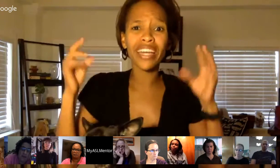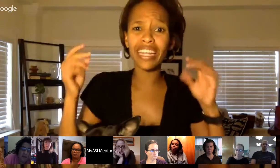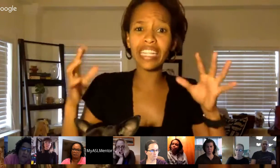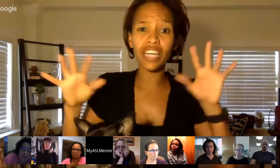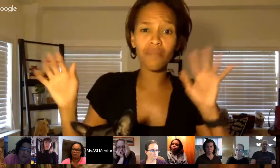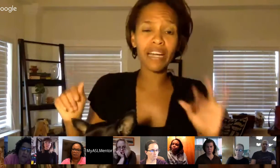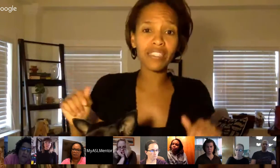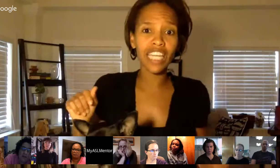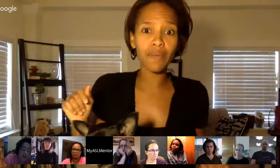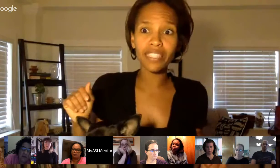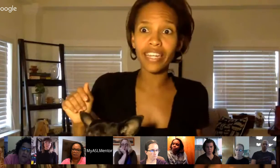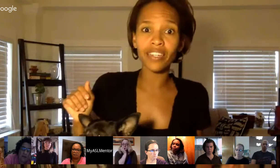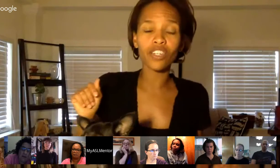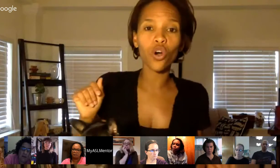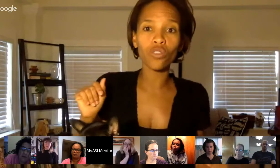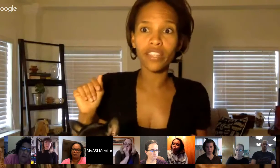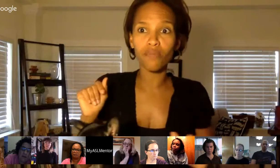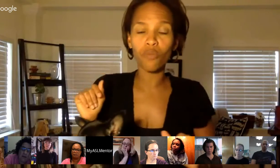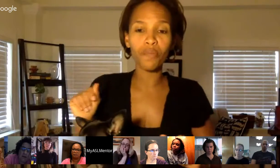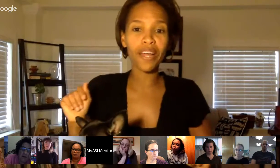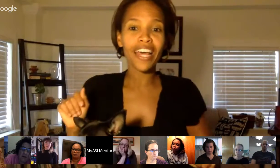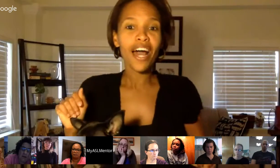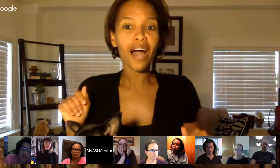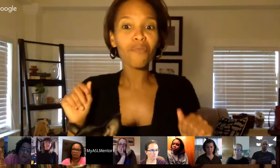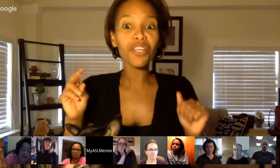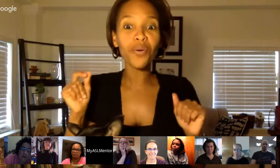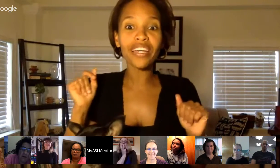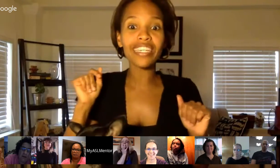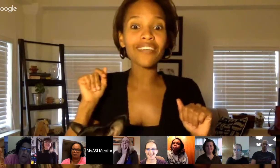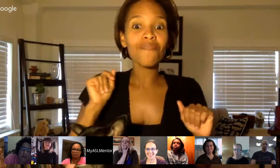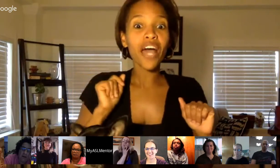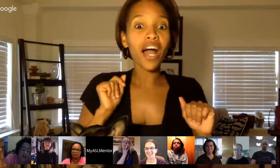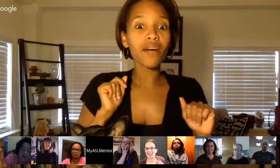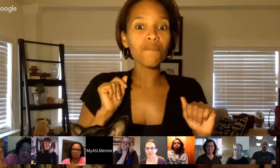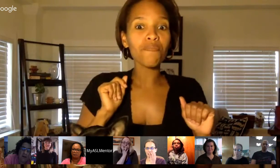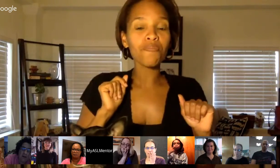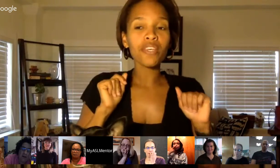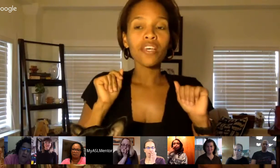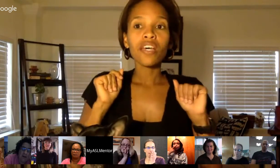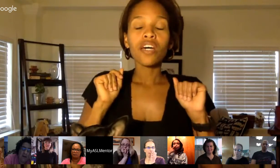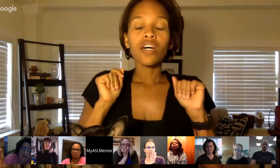really quick, and my salmon's getting cold at the moment, but really quickly,